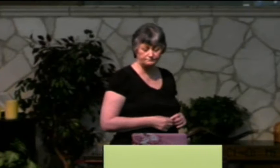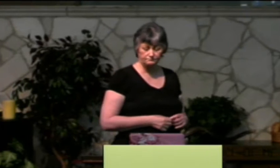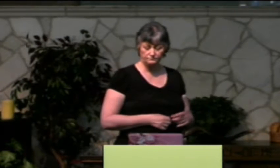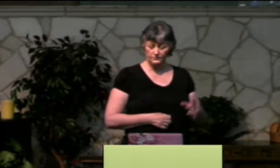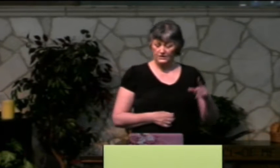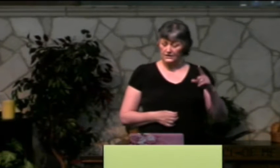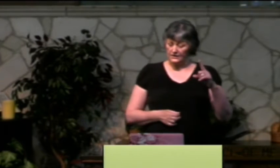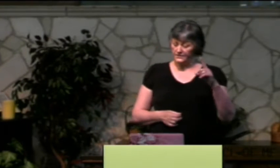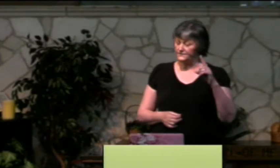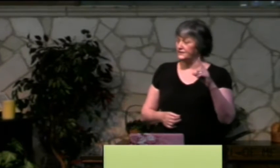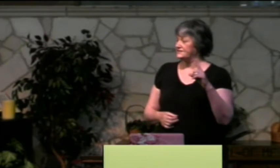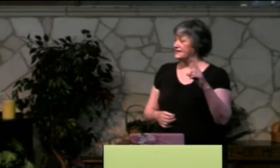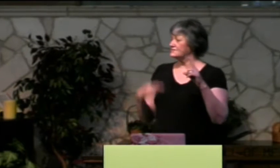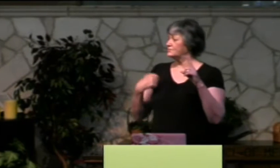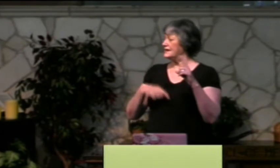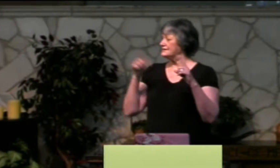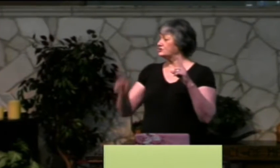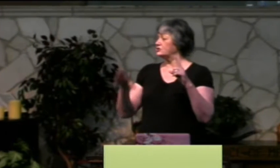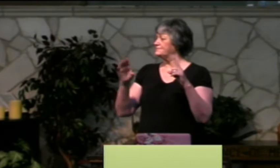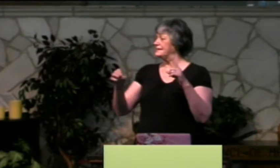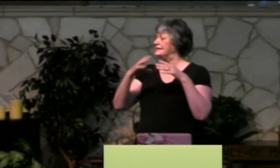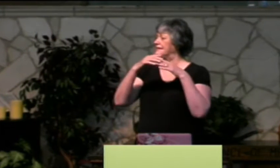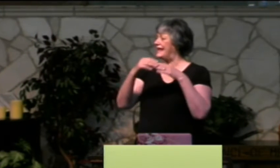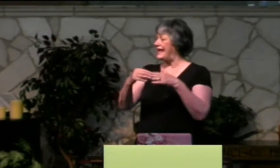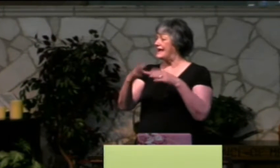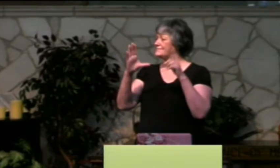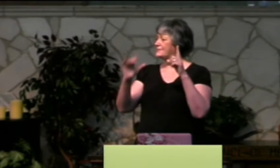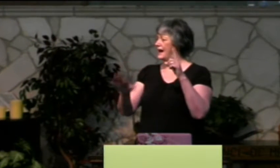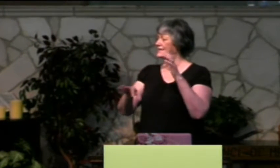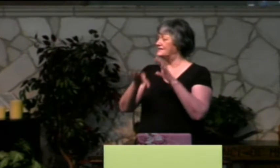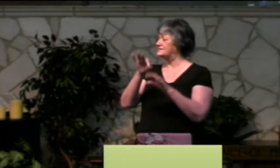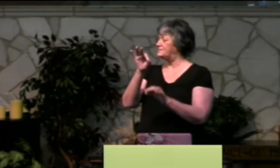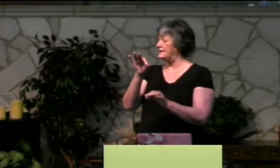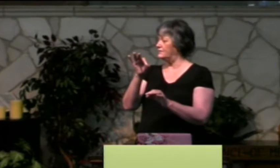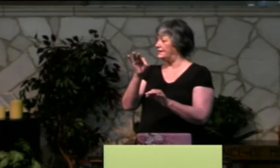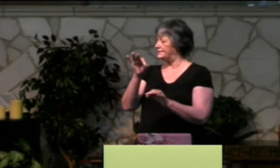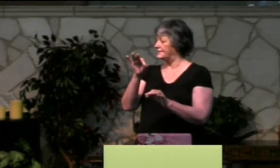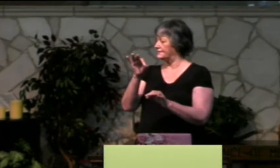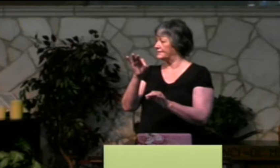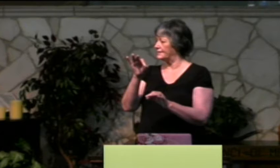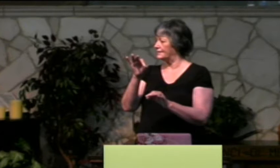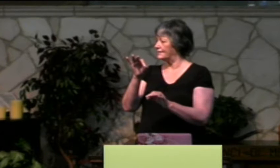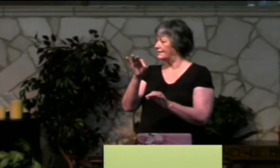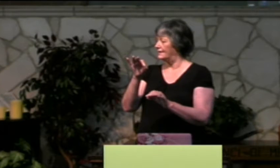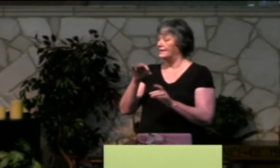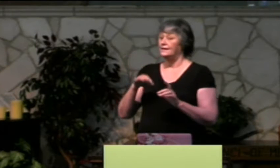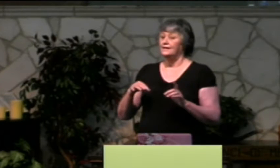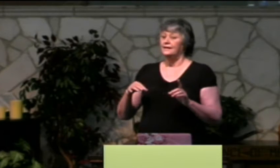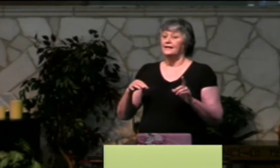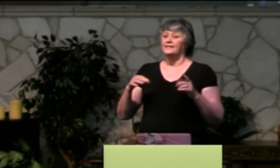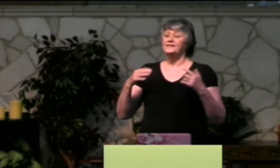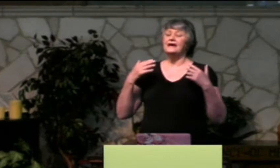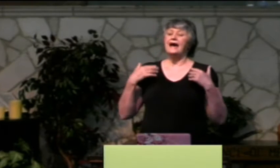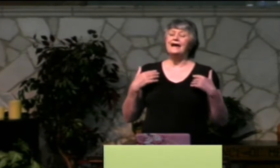The first thing is we should be led by the Spirit. the